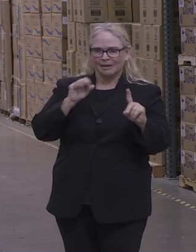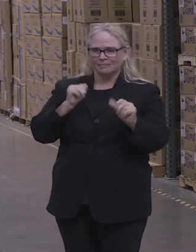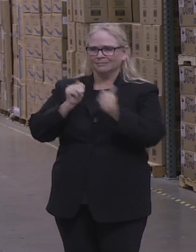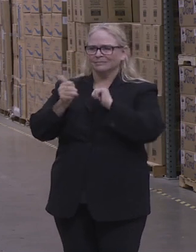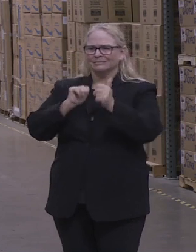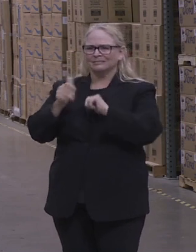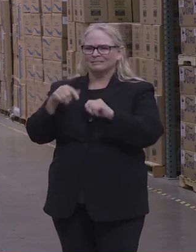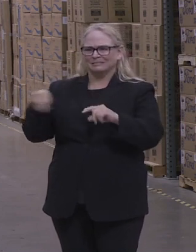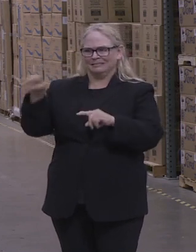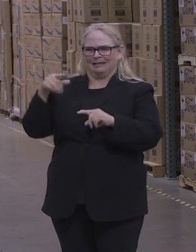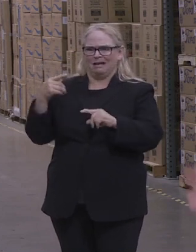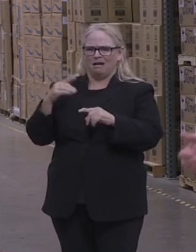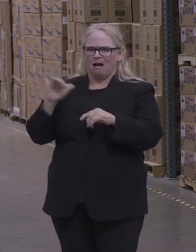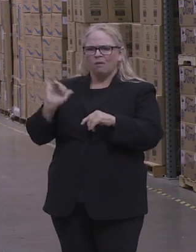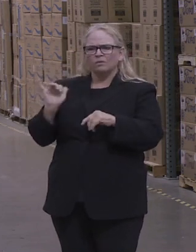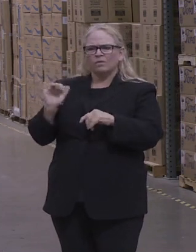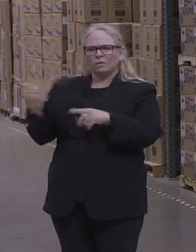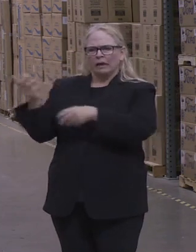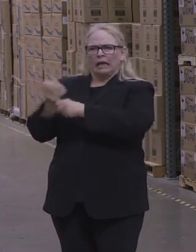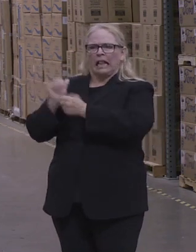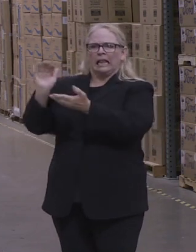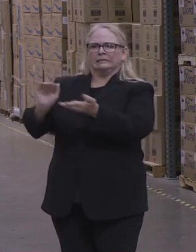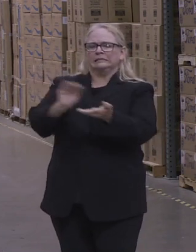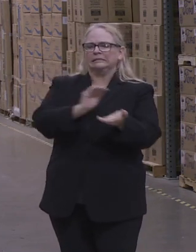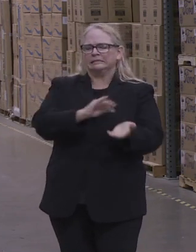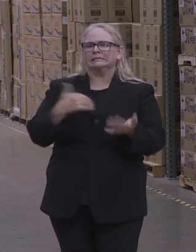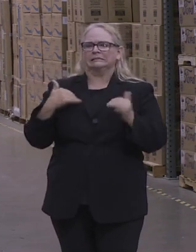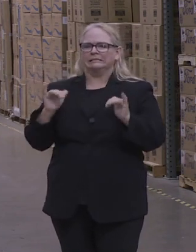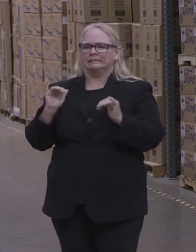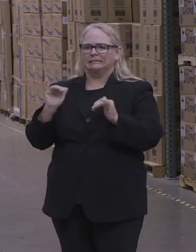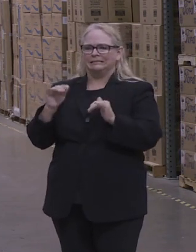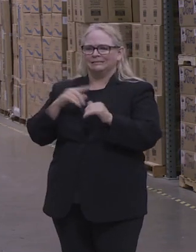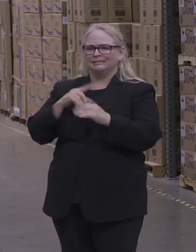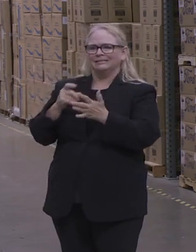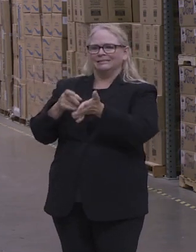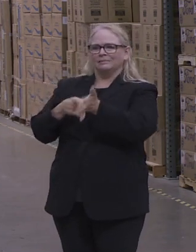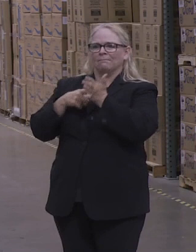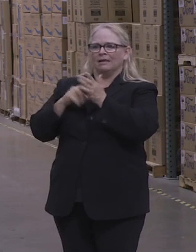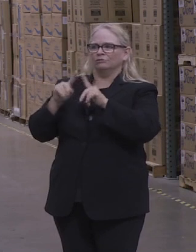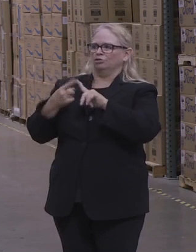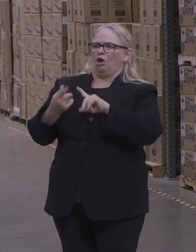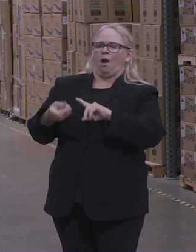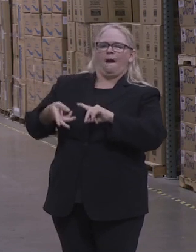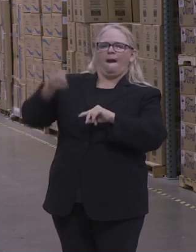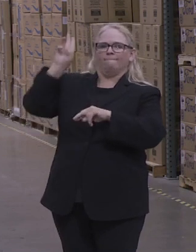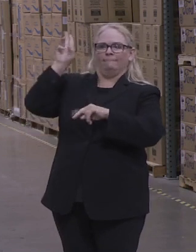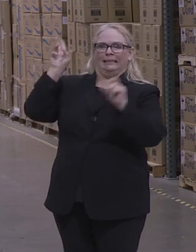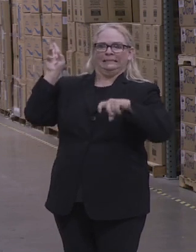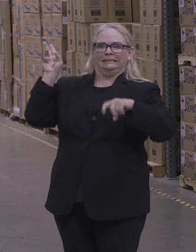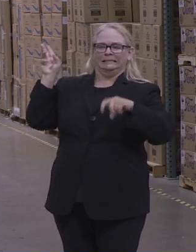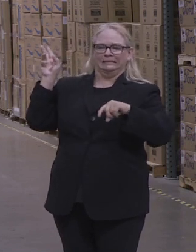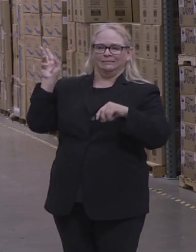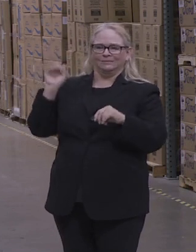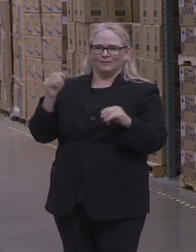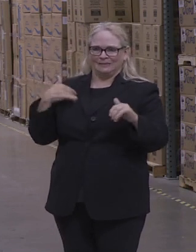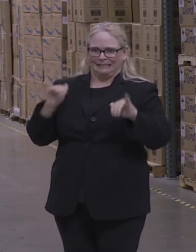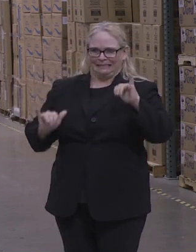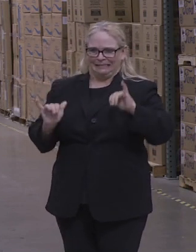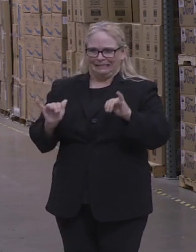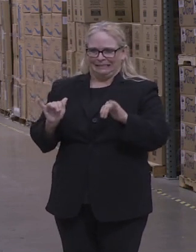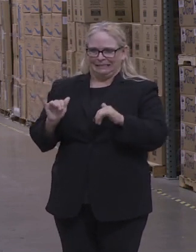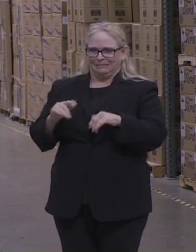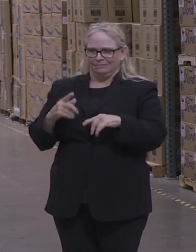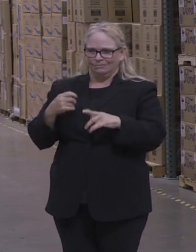reduction in the supply because the demand's going up, and as a consequence, their needs are great. And so Nevada